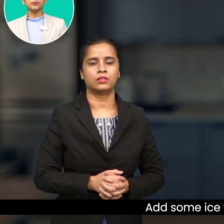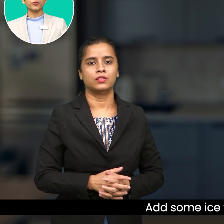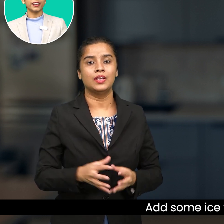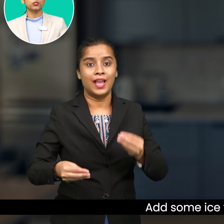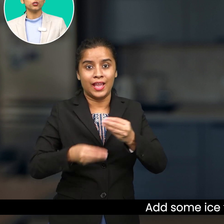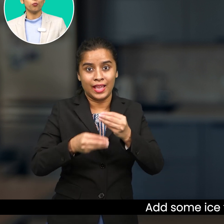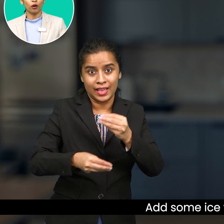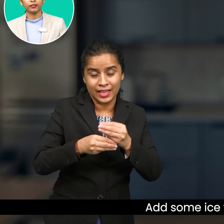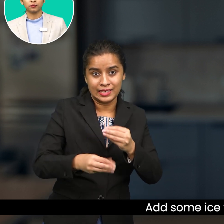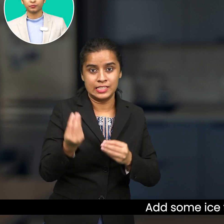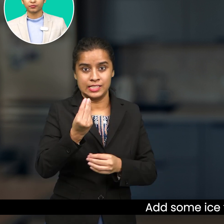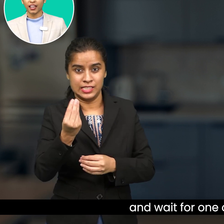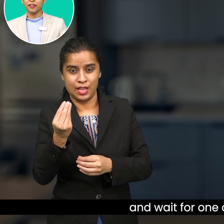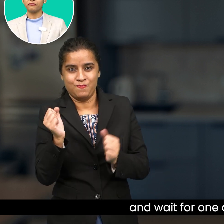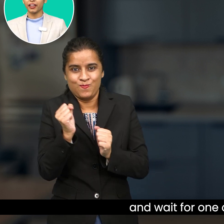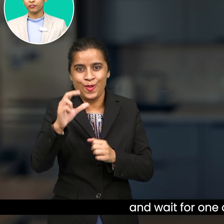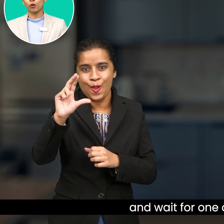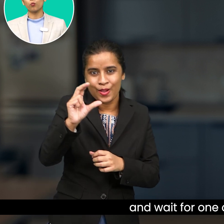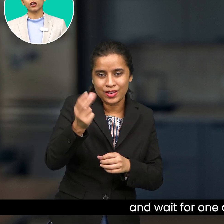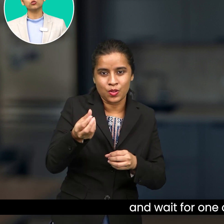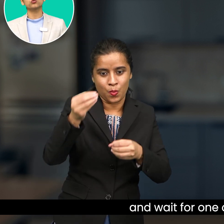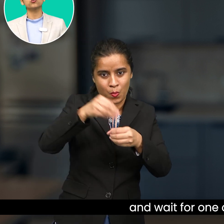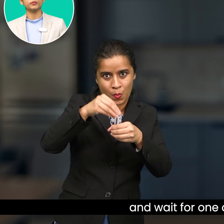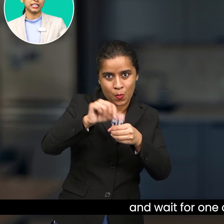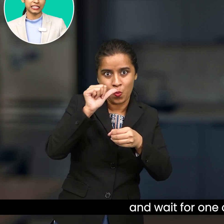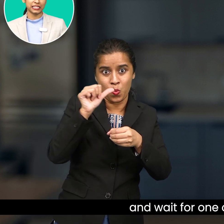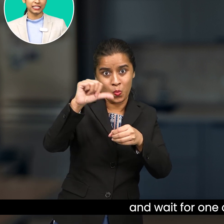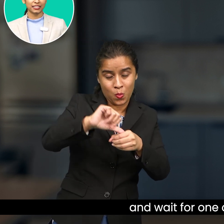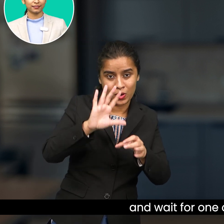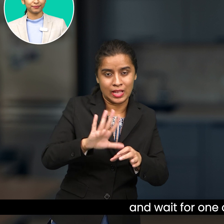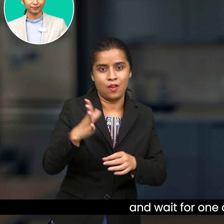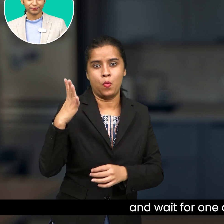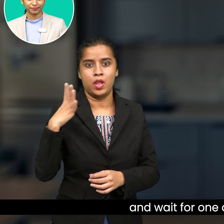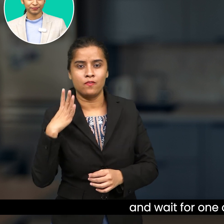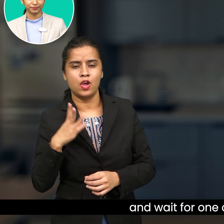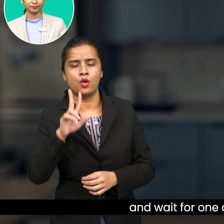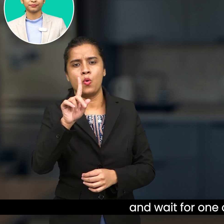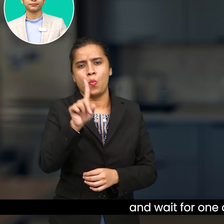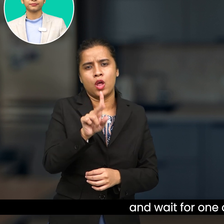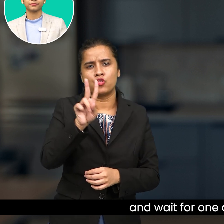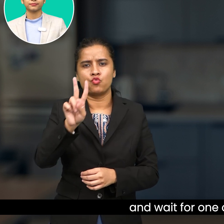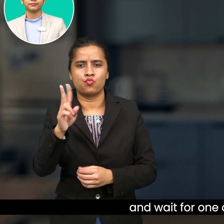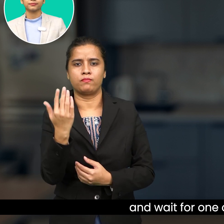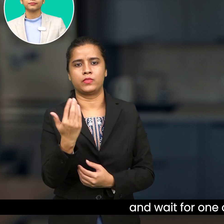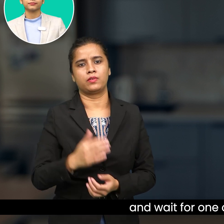Add some rice to the water and wait for 1 to 2 minutes.